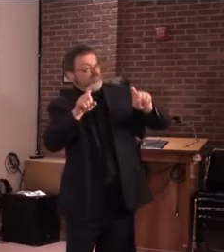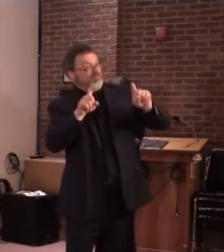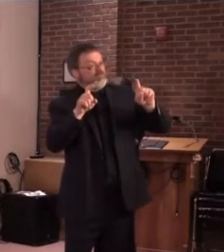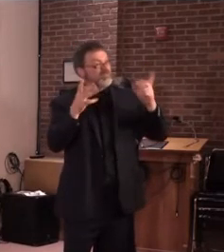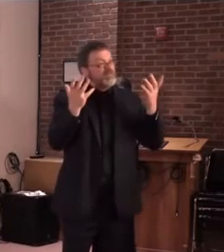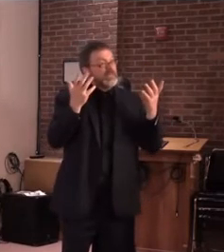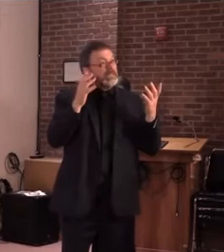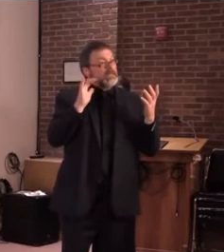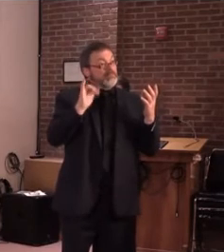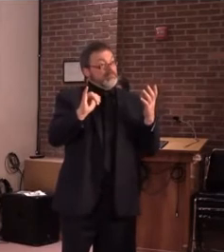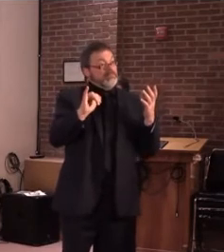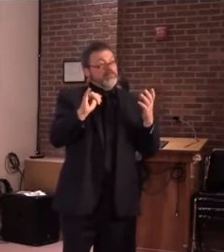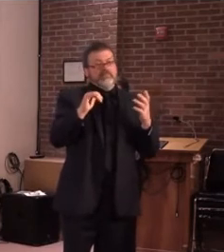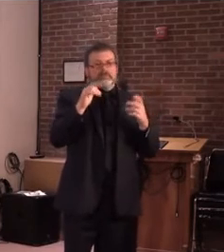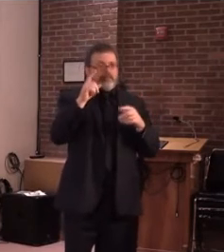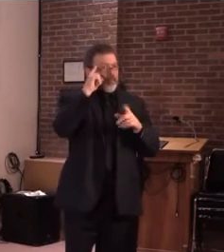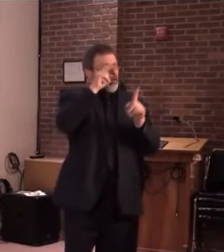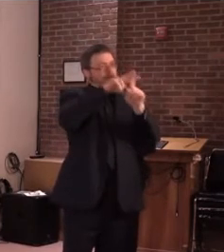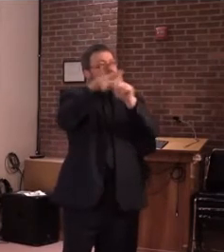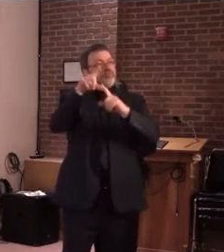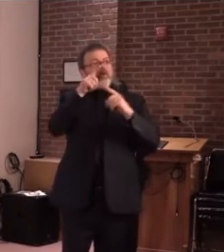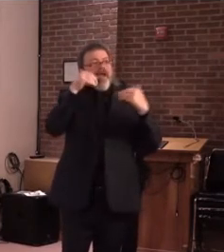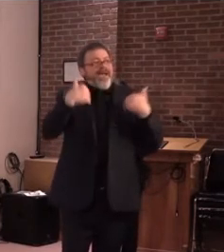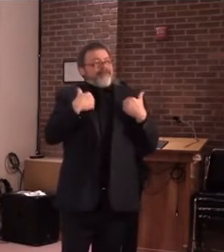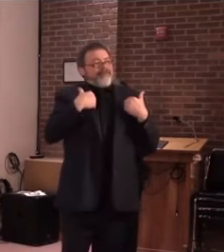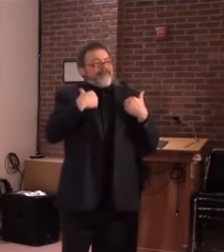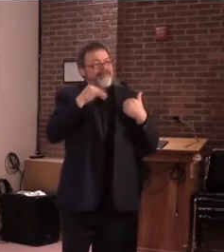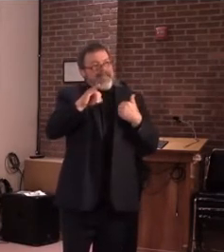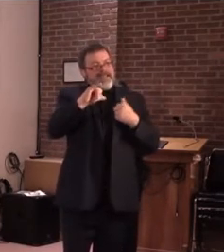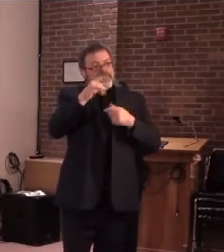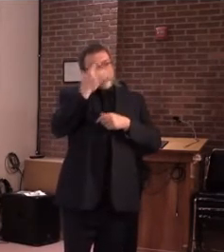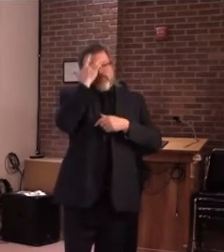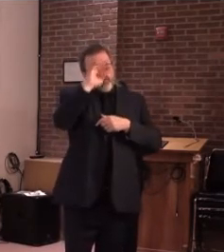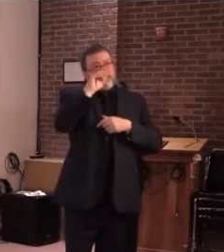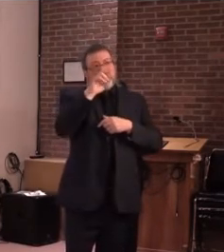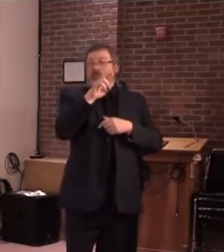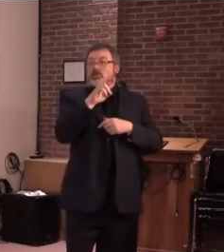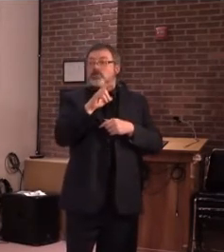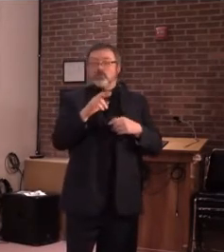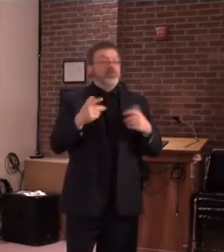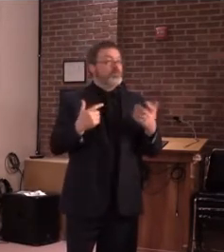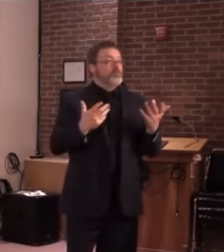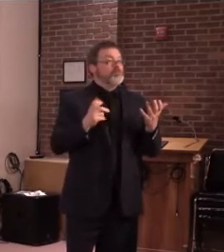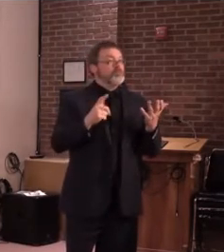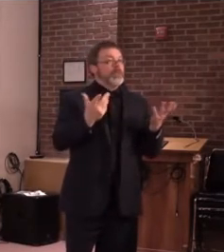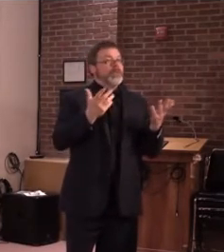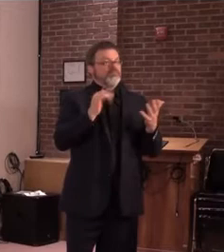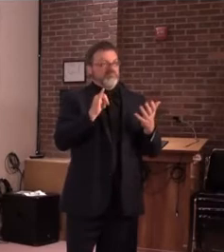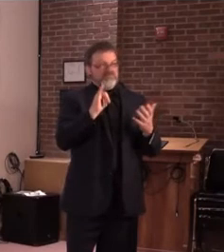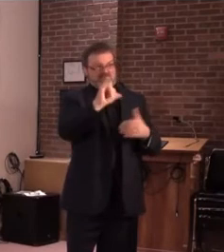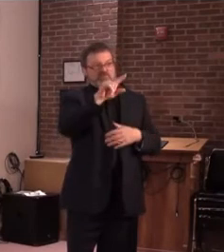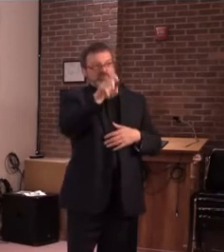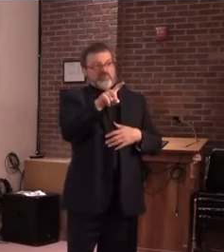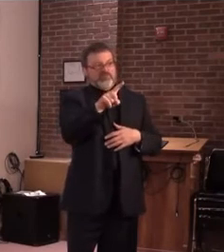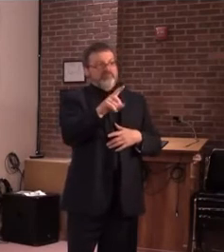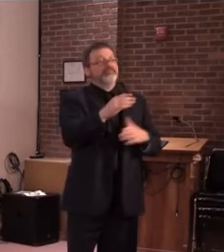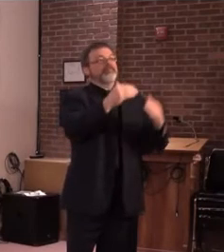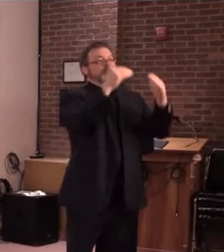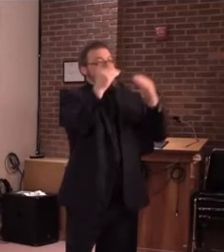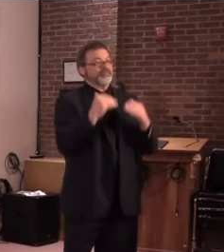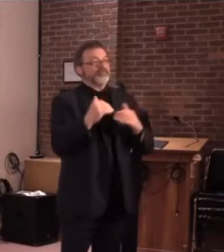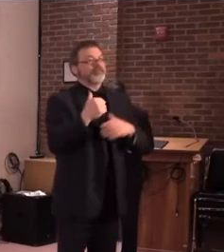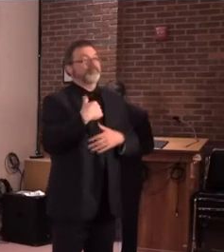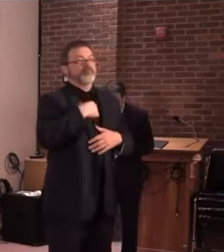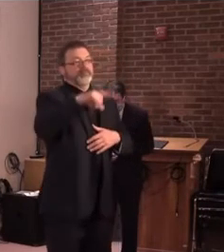Mr. Tibbetts, we've seen massive cuts, massive drops, and